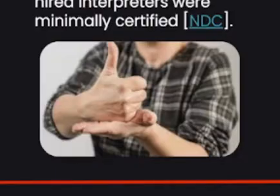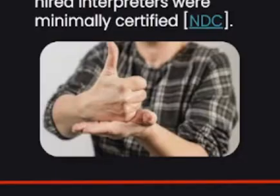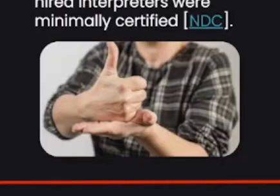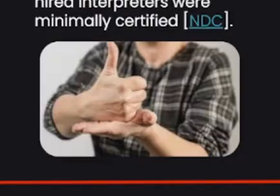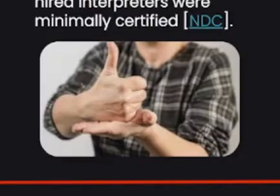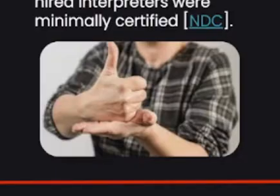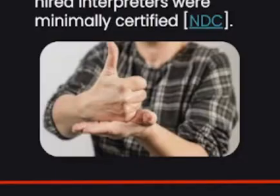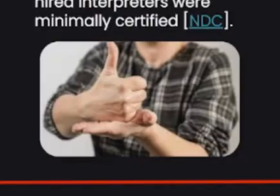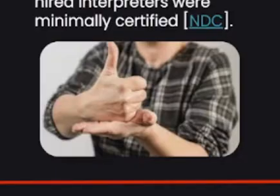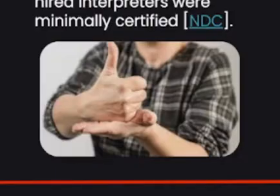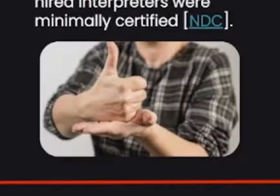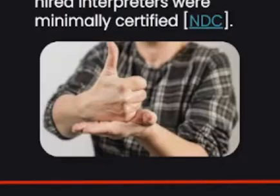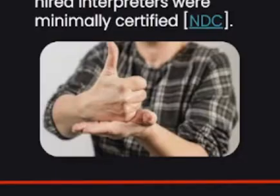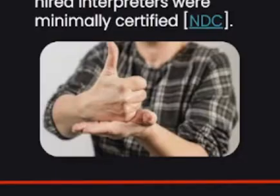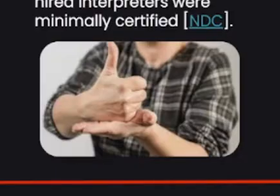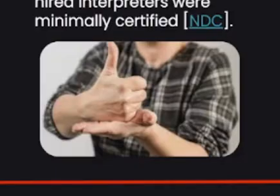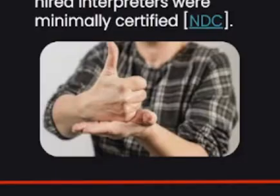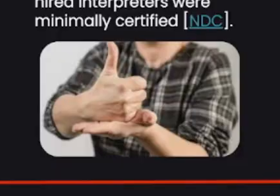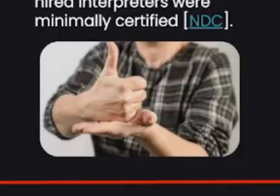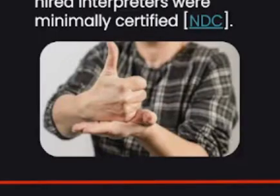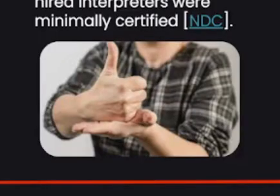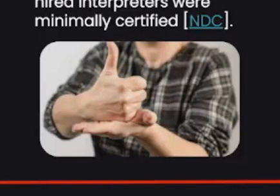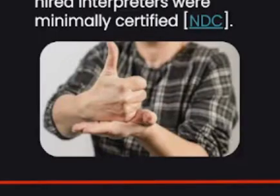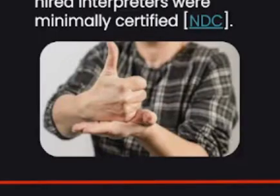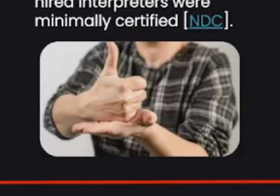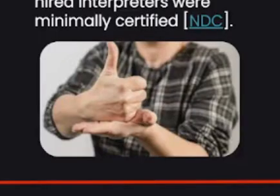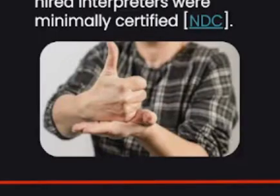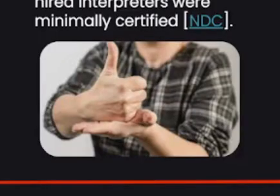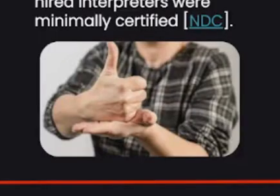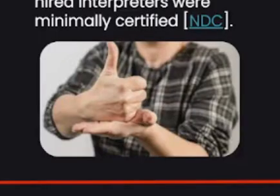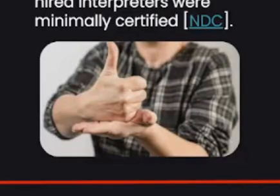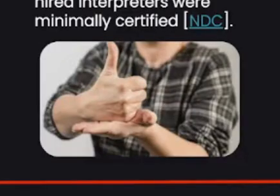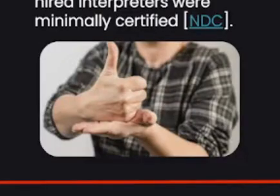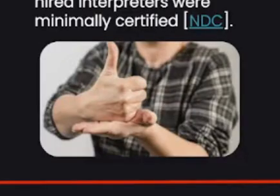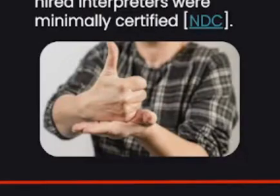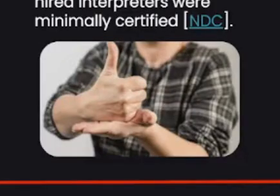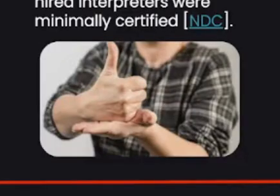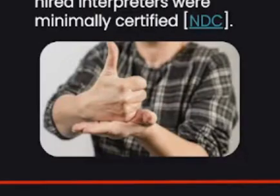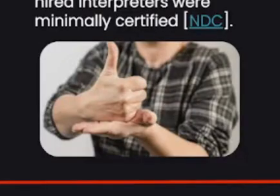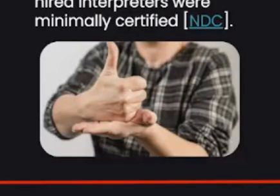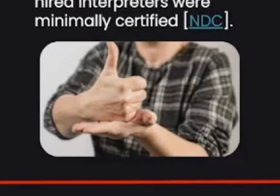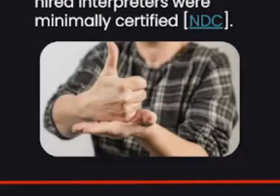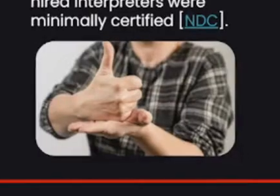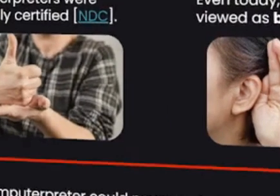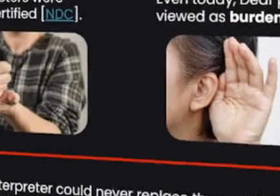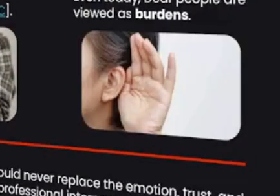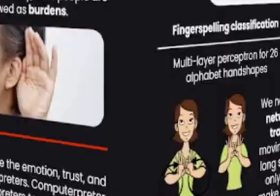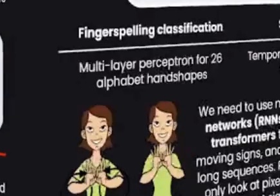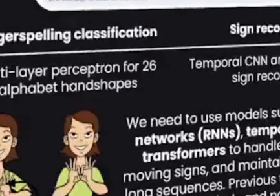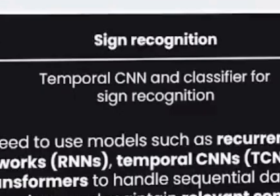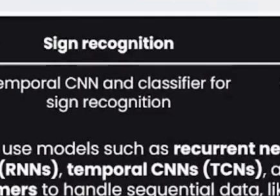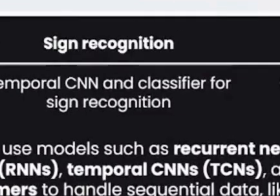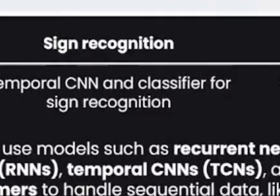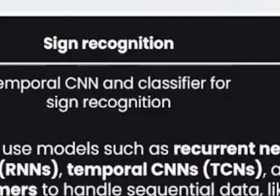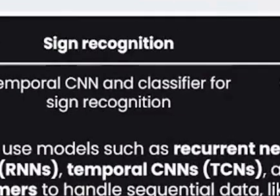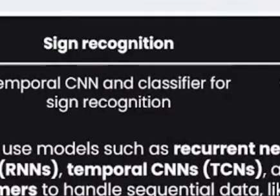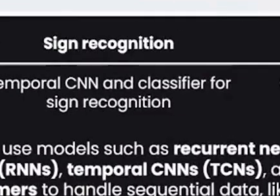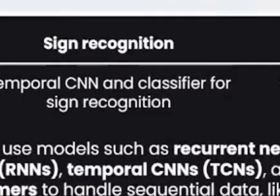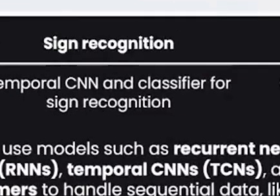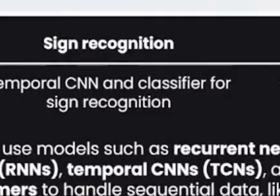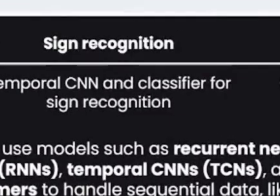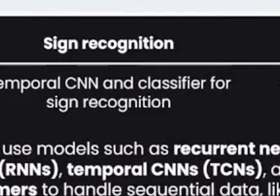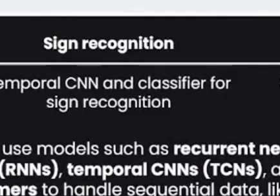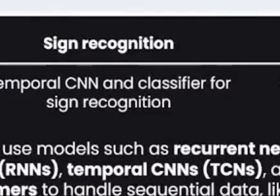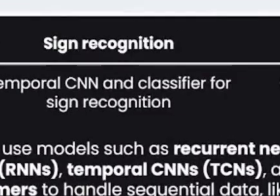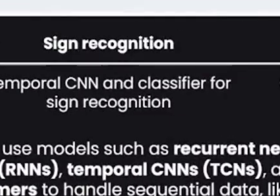because Computerpreter is here to fill in the gaps where interpreters are not available to break the communication barrier. So our solution is a